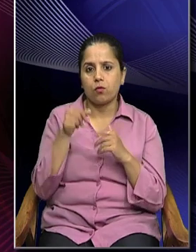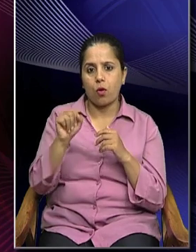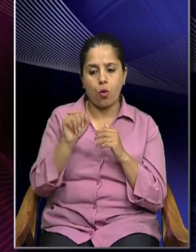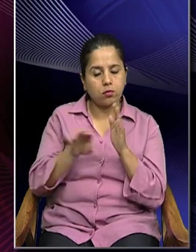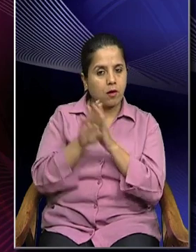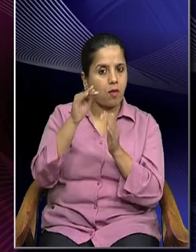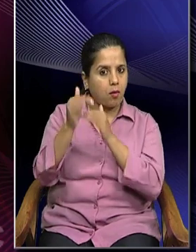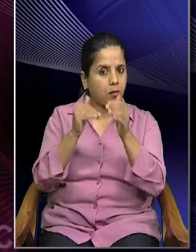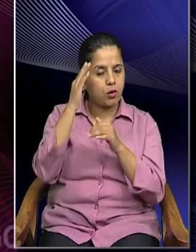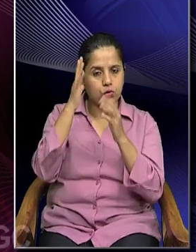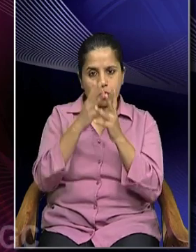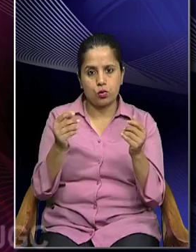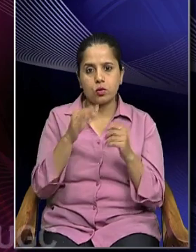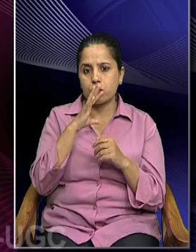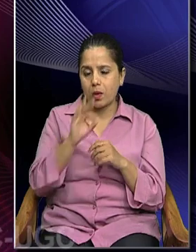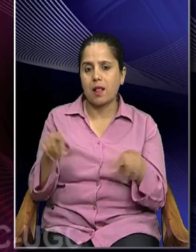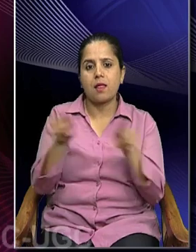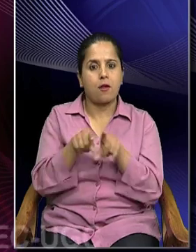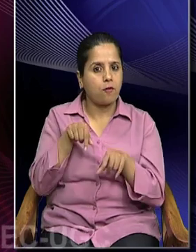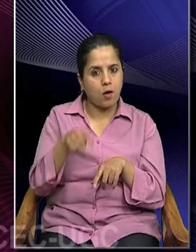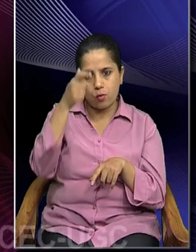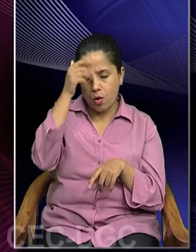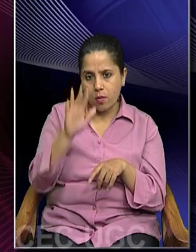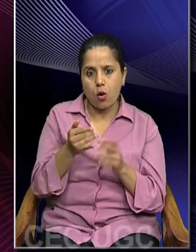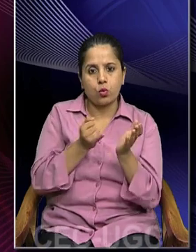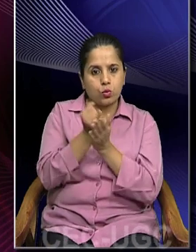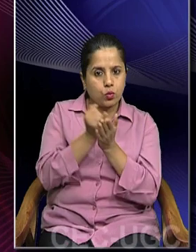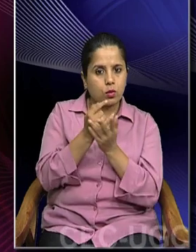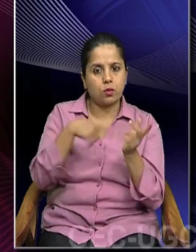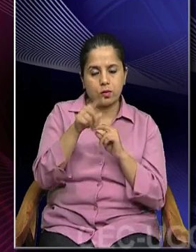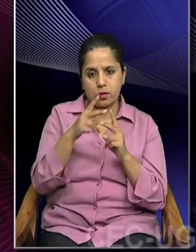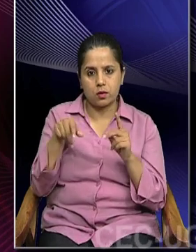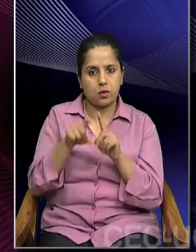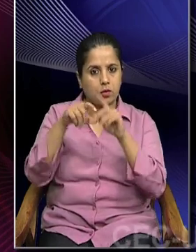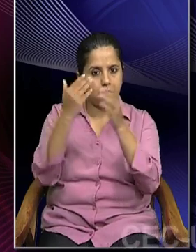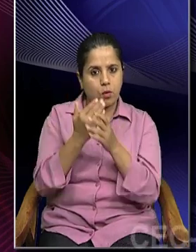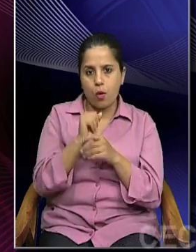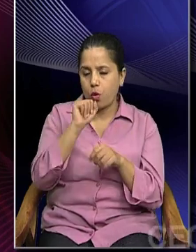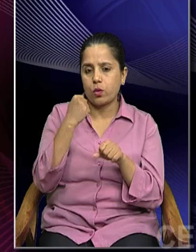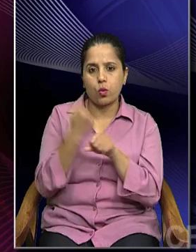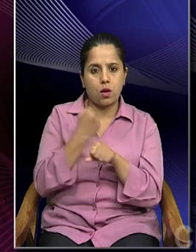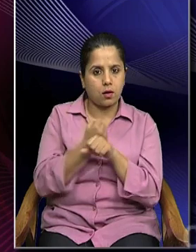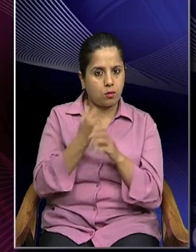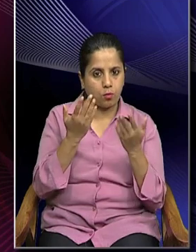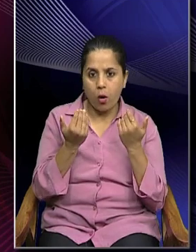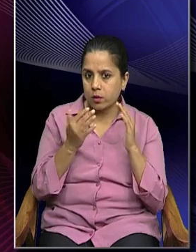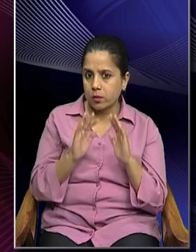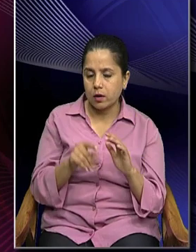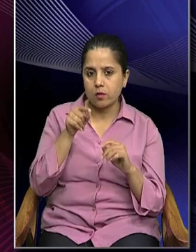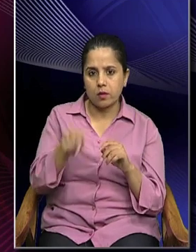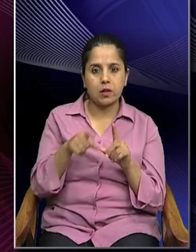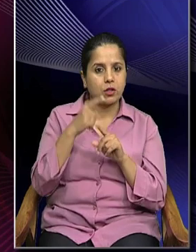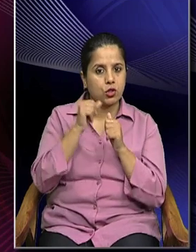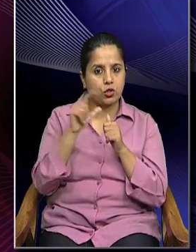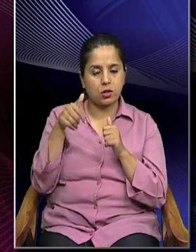the solutions to the real-life problems in the rural areas and document their work in the